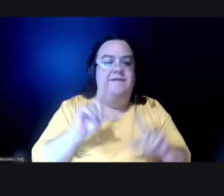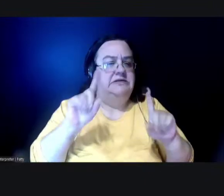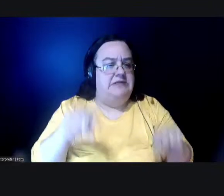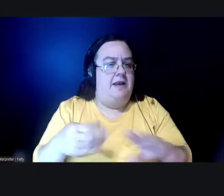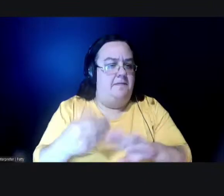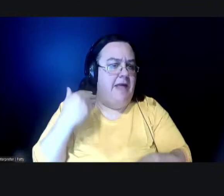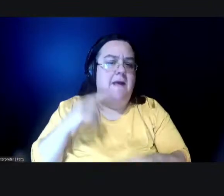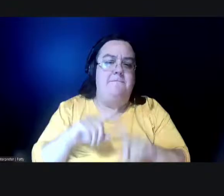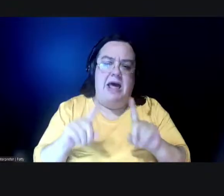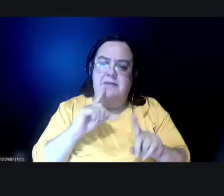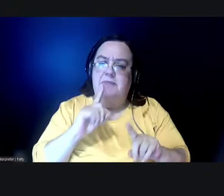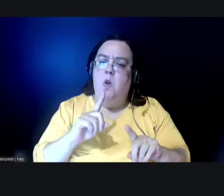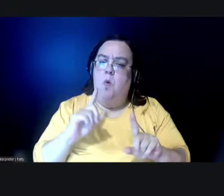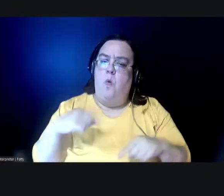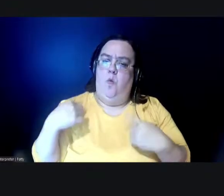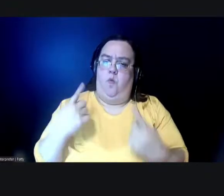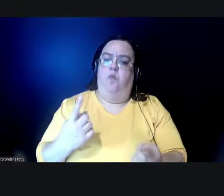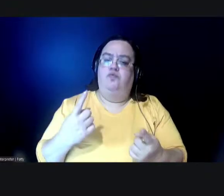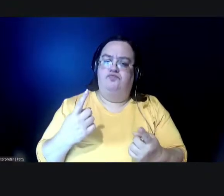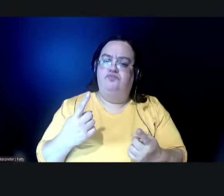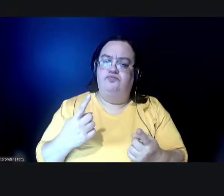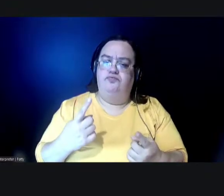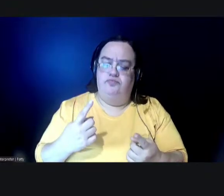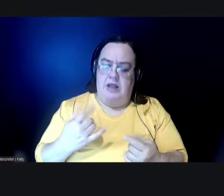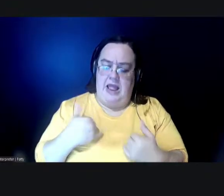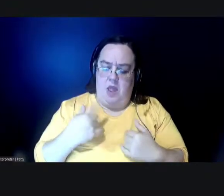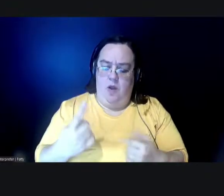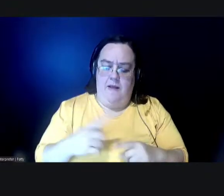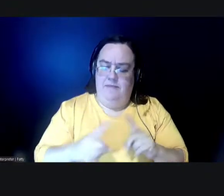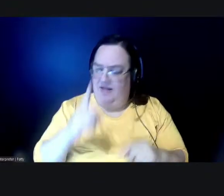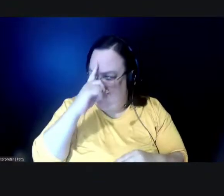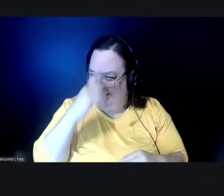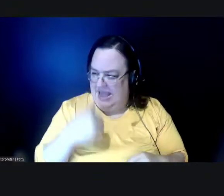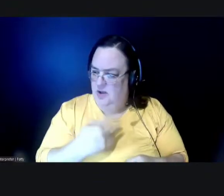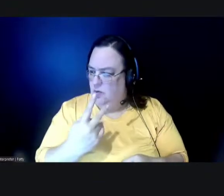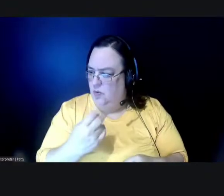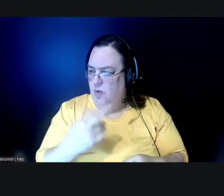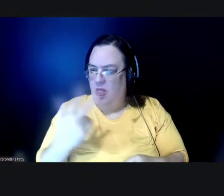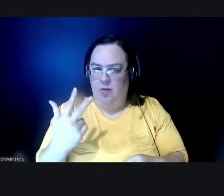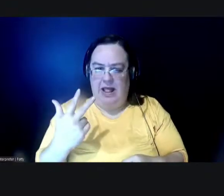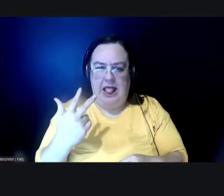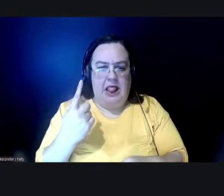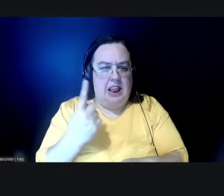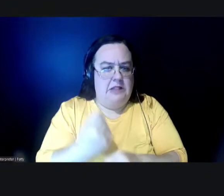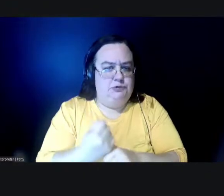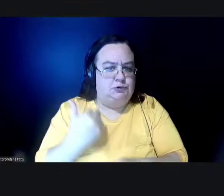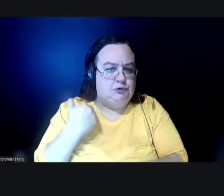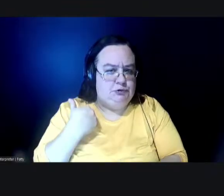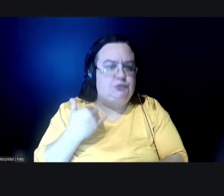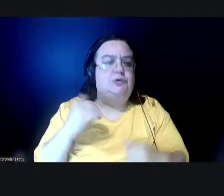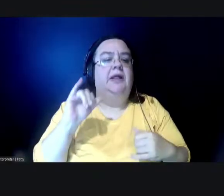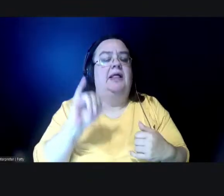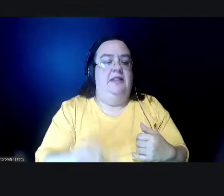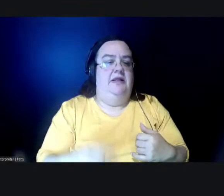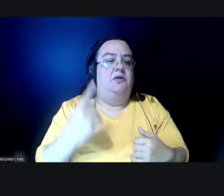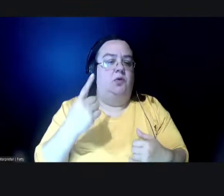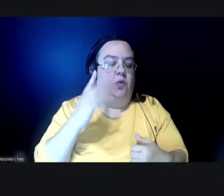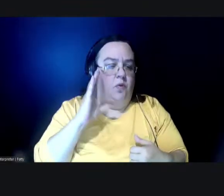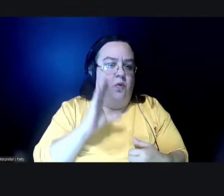one in a while. But I think we had 2 or 3 last year, and this will